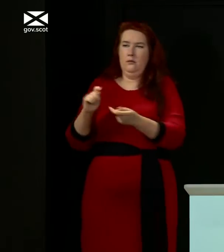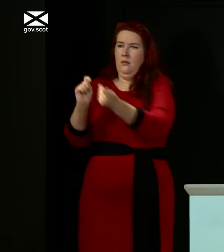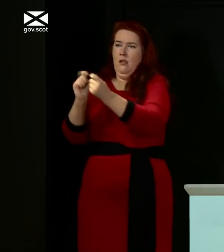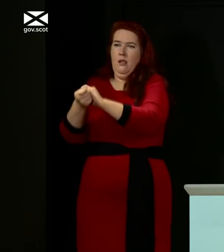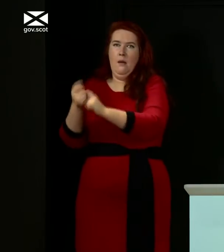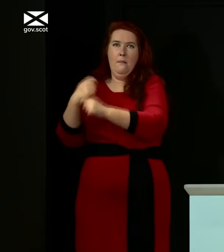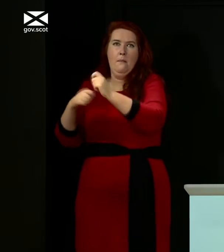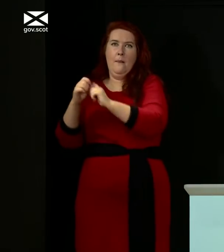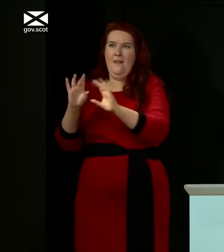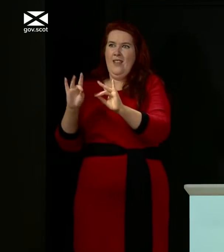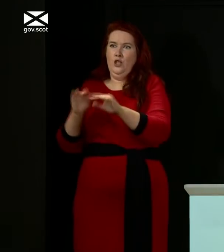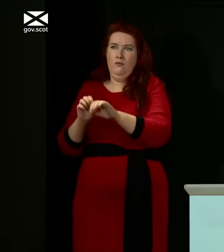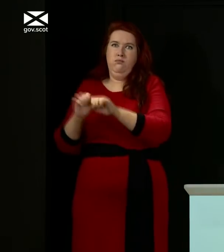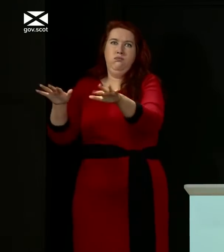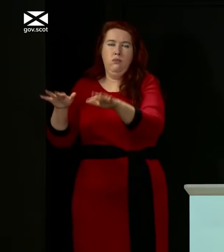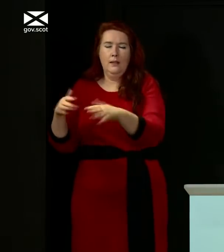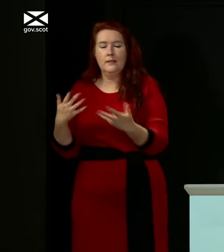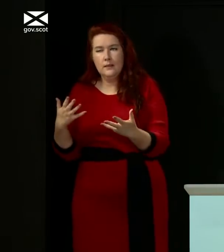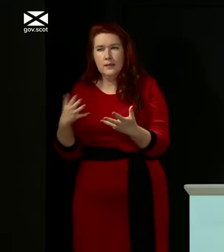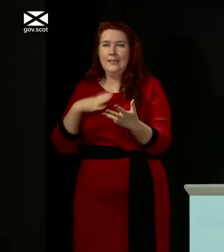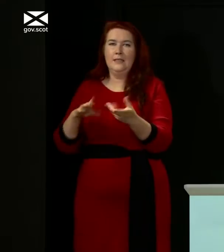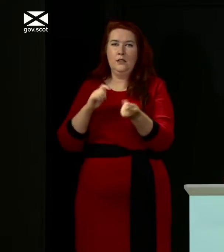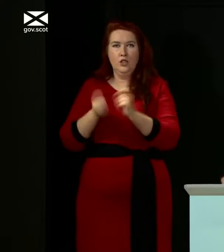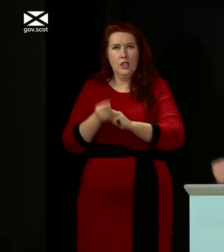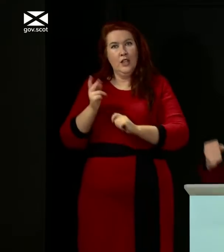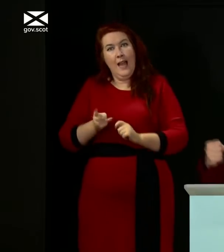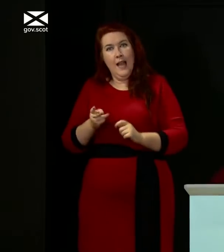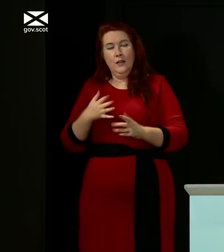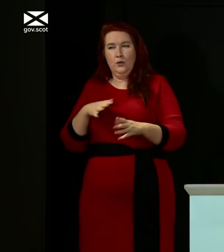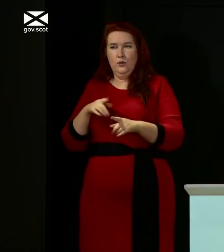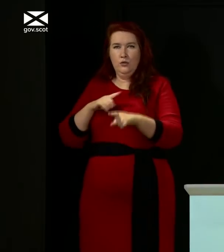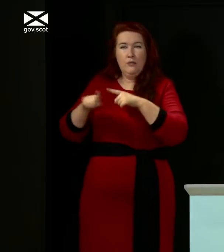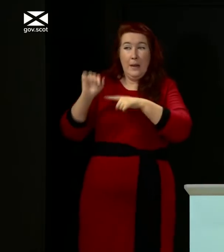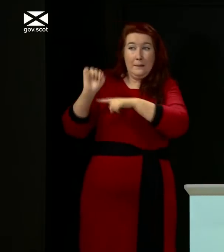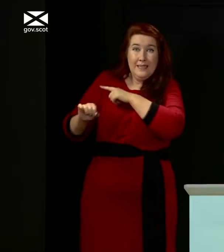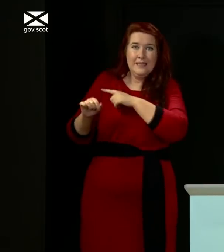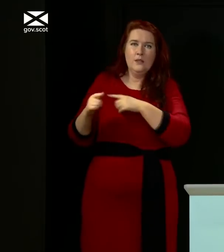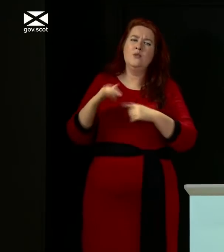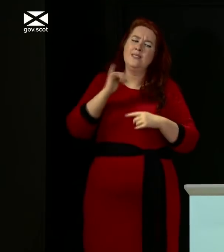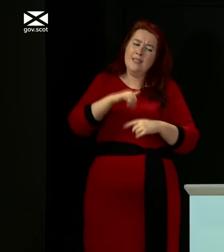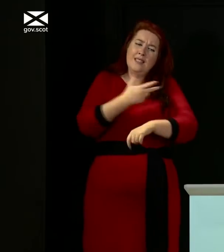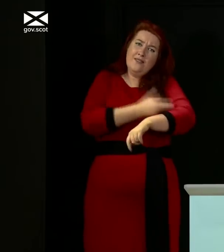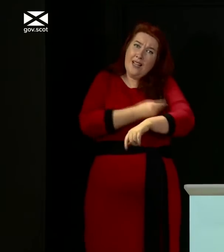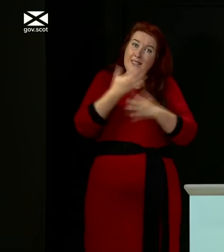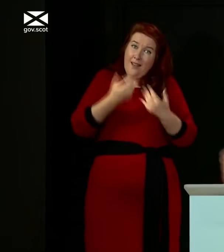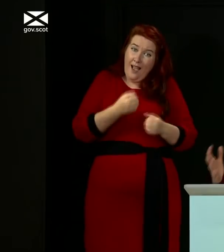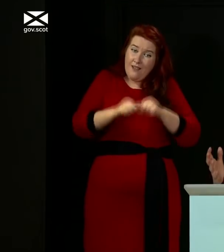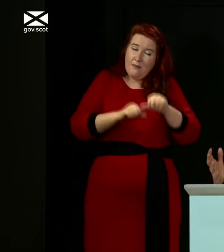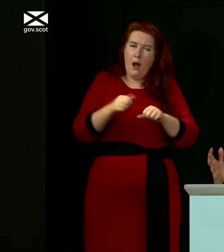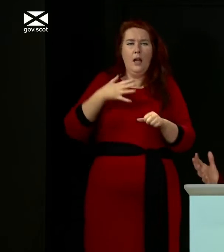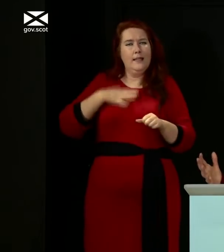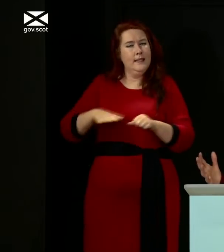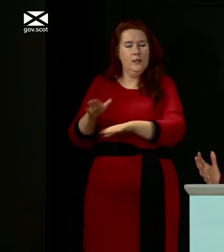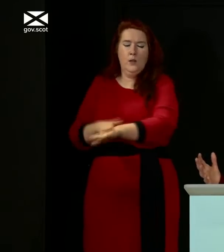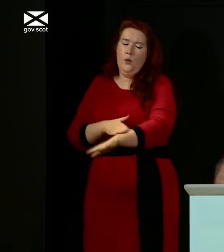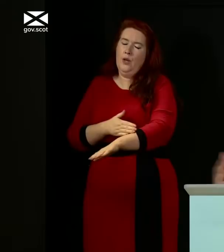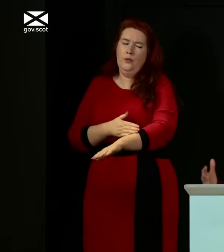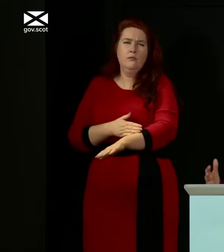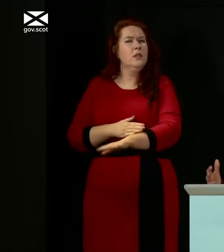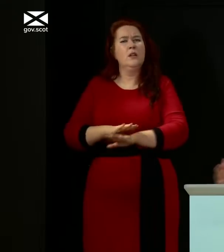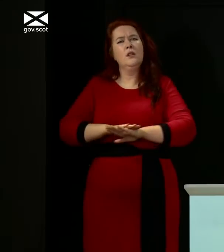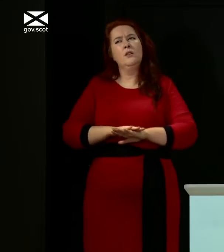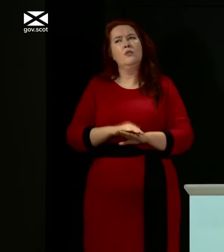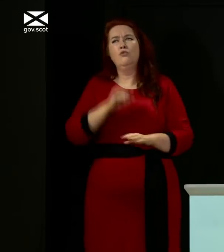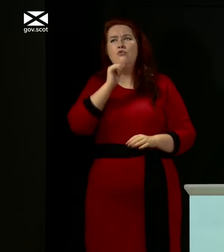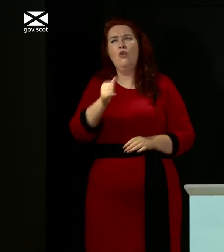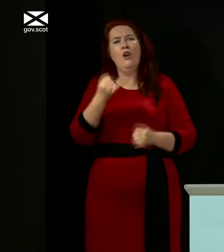to get ahead of it. The vaccines will help us do that. But while that's happening, we need to work harder to slow it down. So this is not a failure, which is